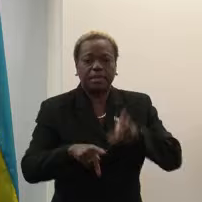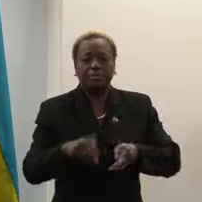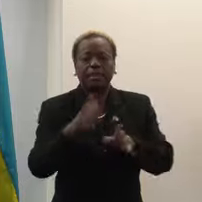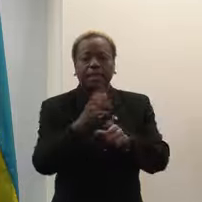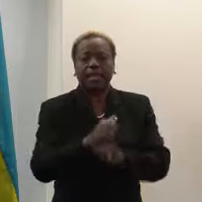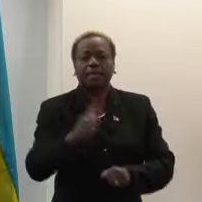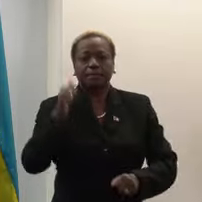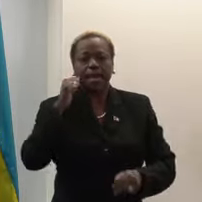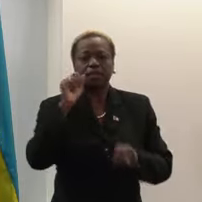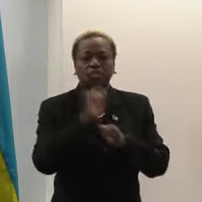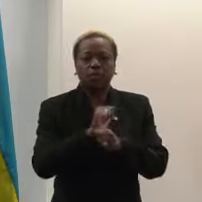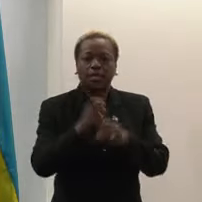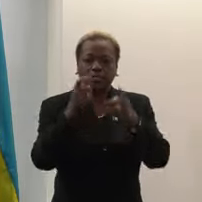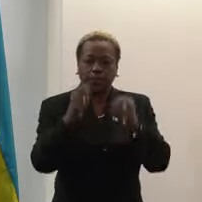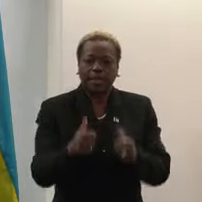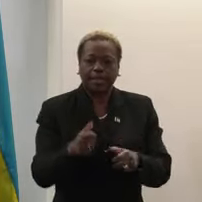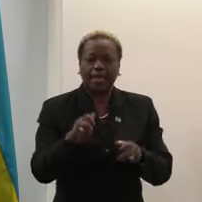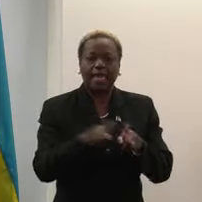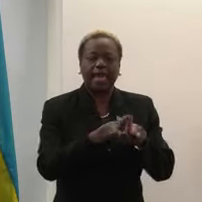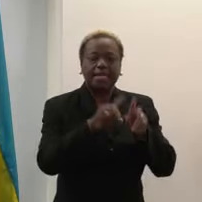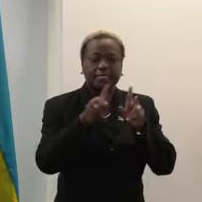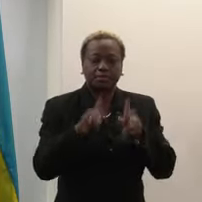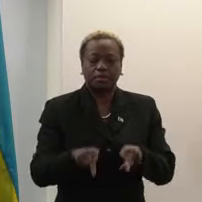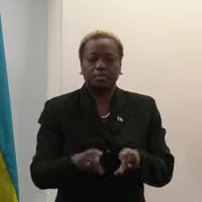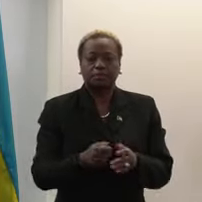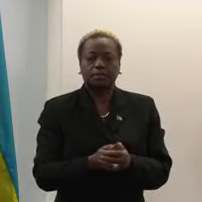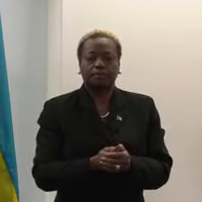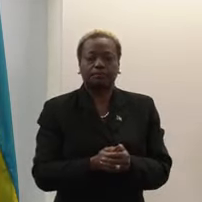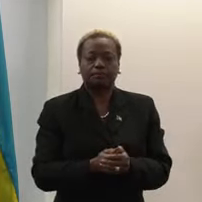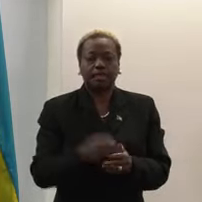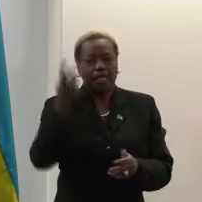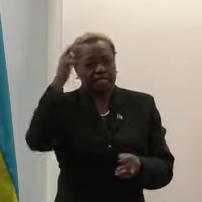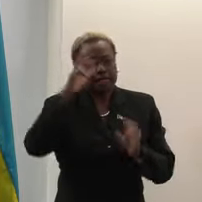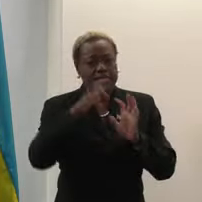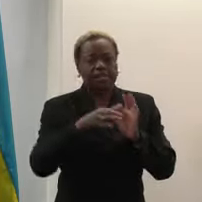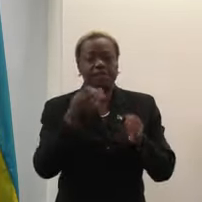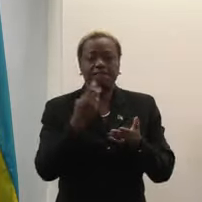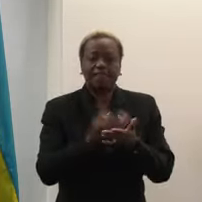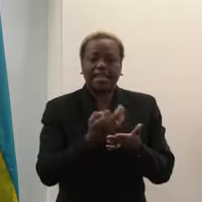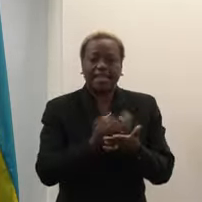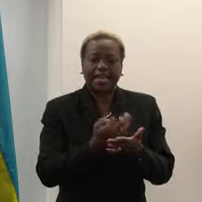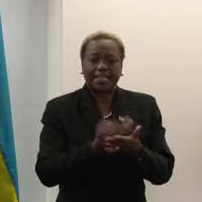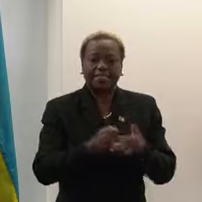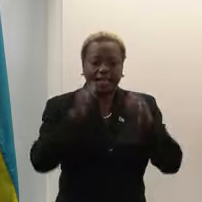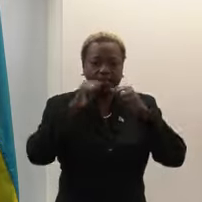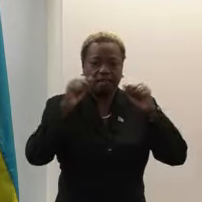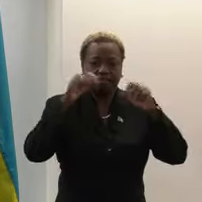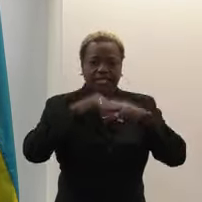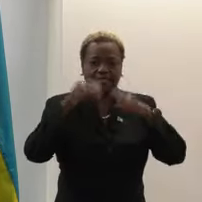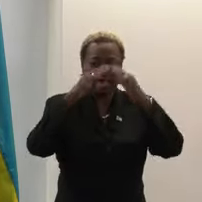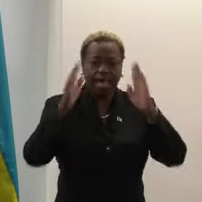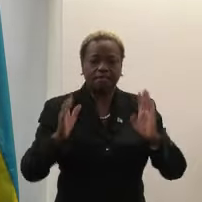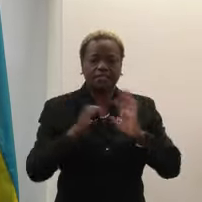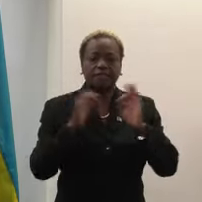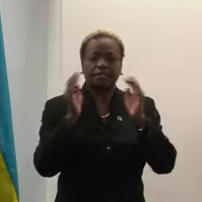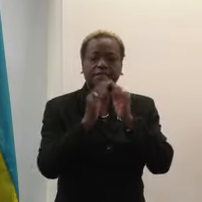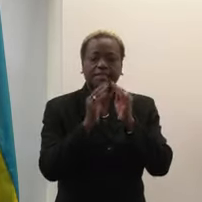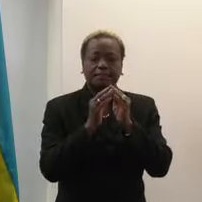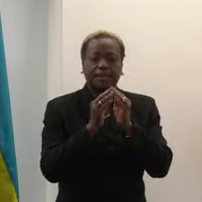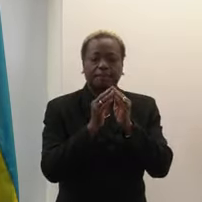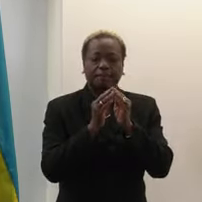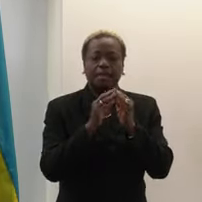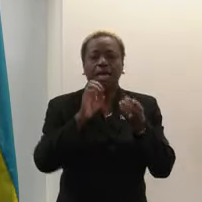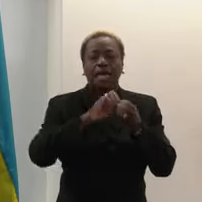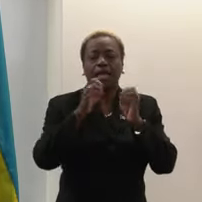work as quickly as possible. The Minister of Finance recently announced in the House of Assembly